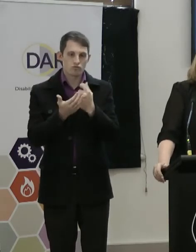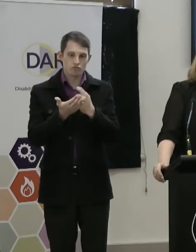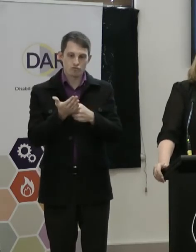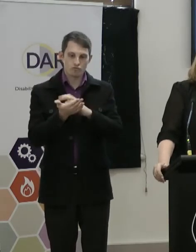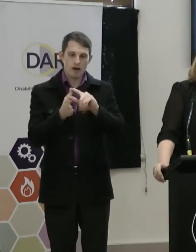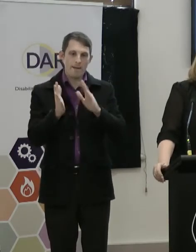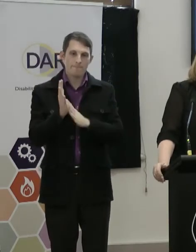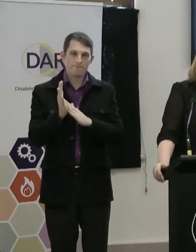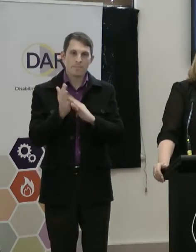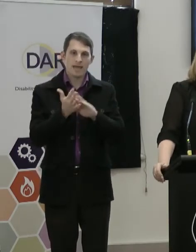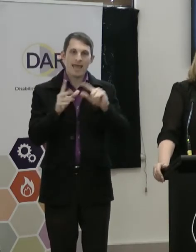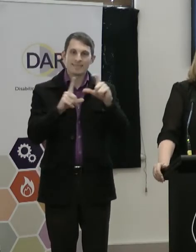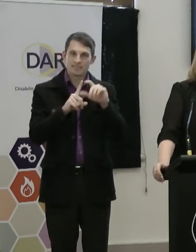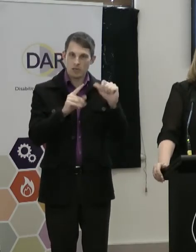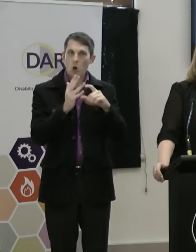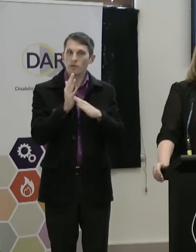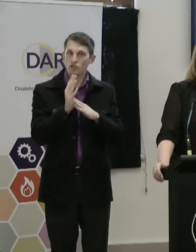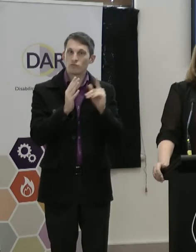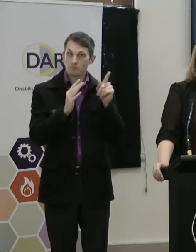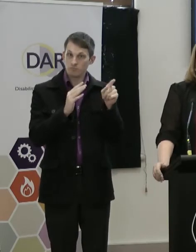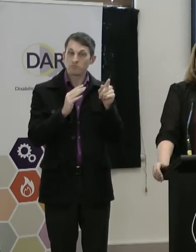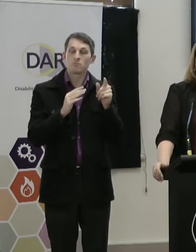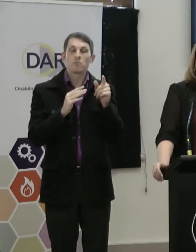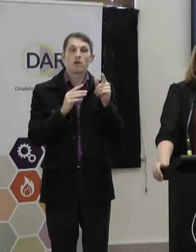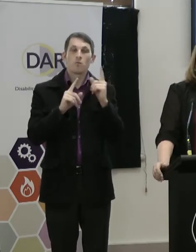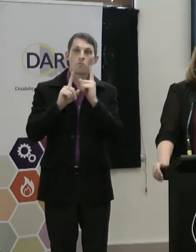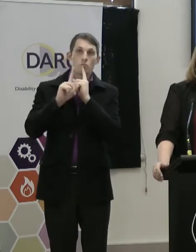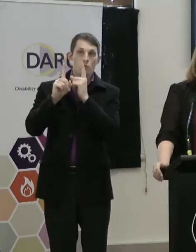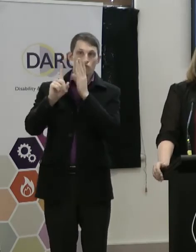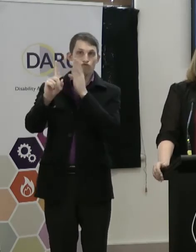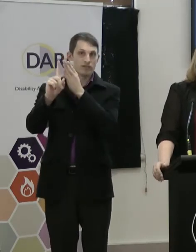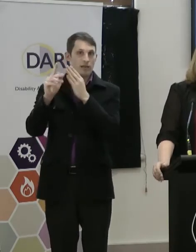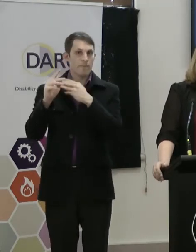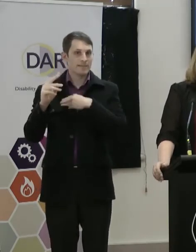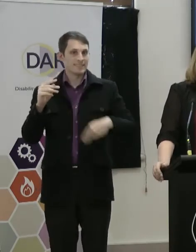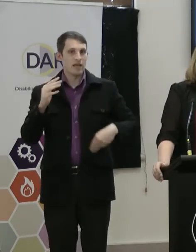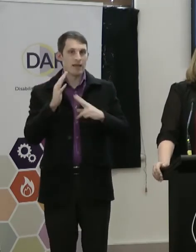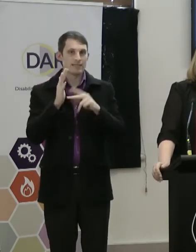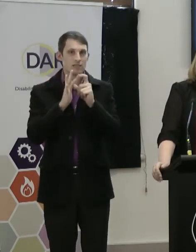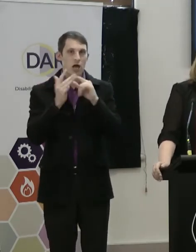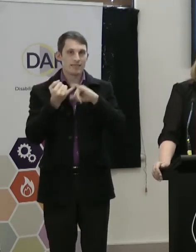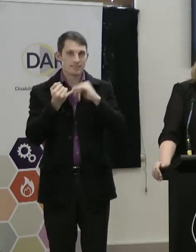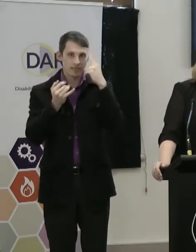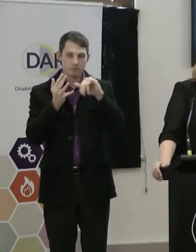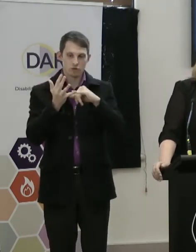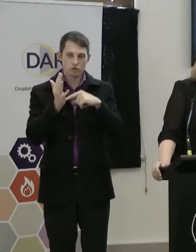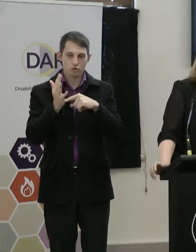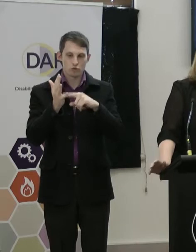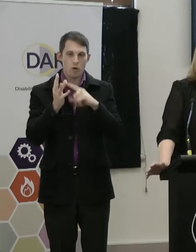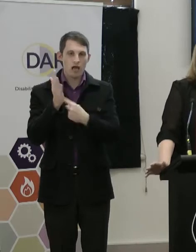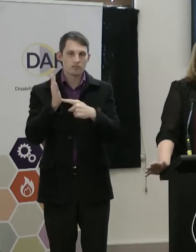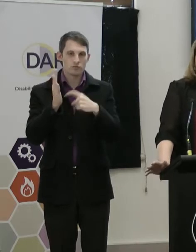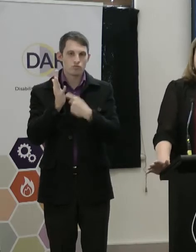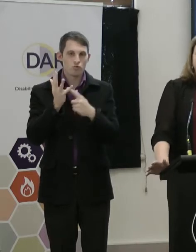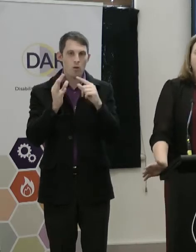an independent office holder, and he reports directly to the Minister for the NDIS, Stuart Robert. We